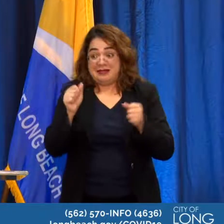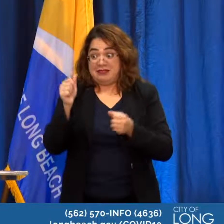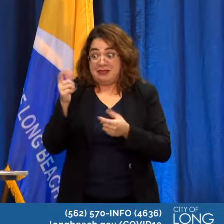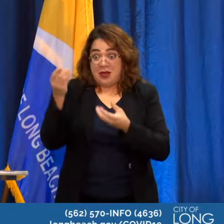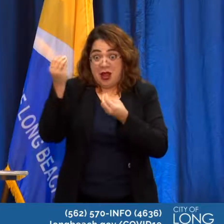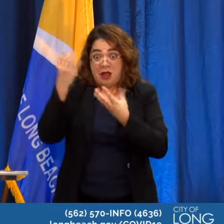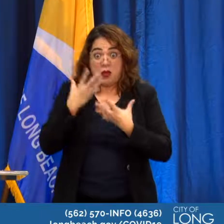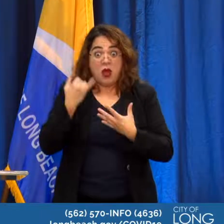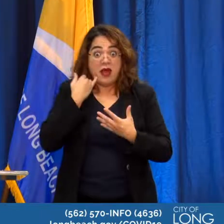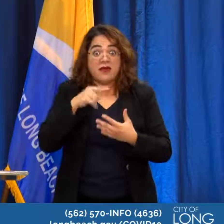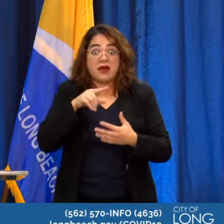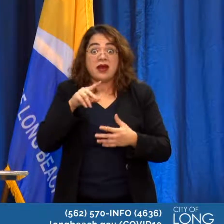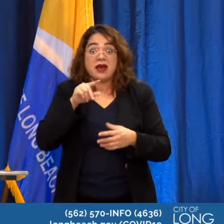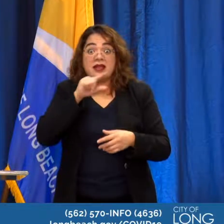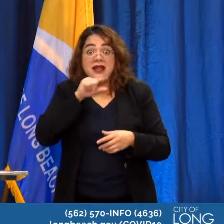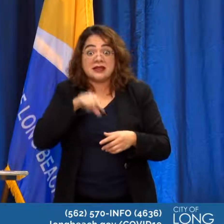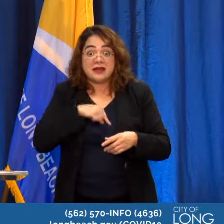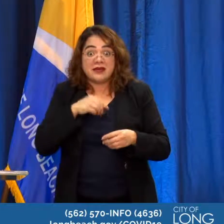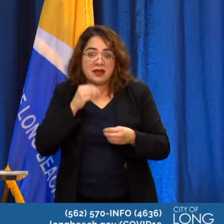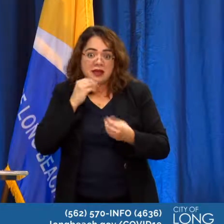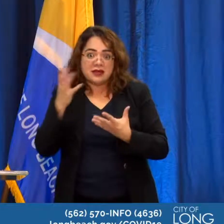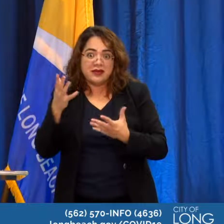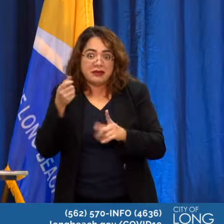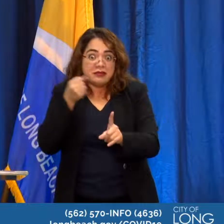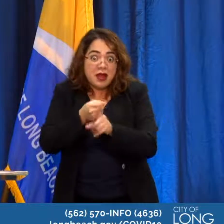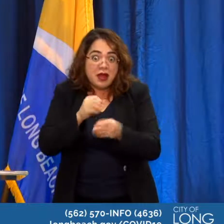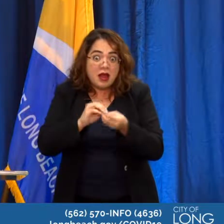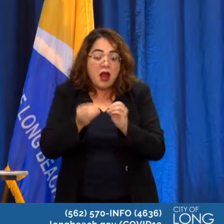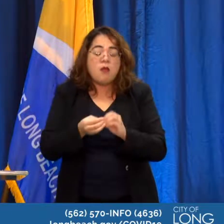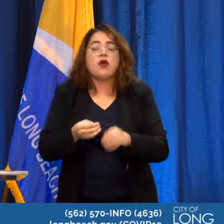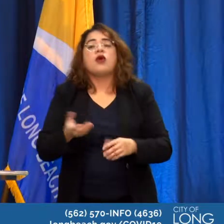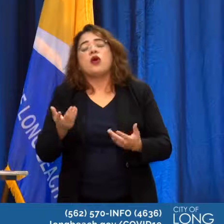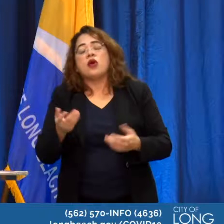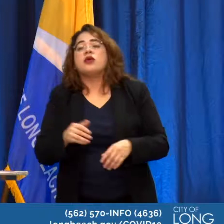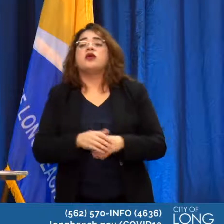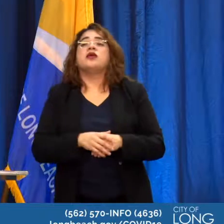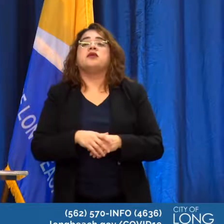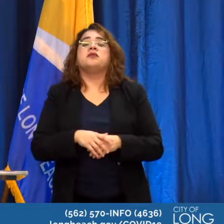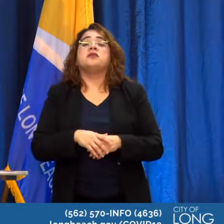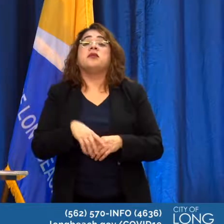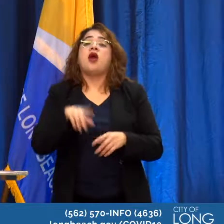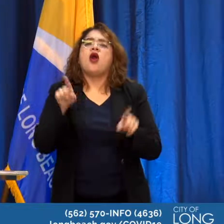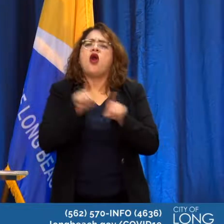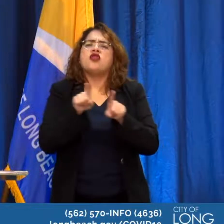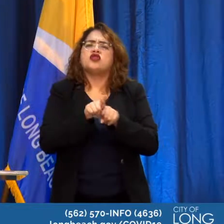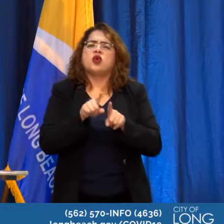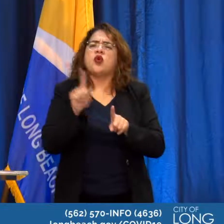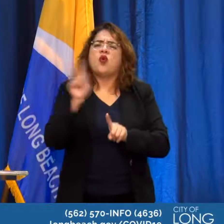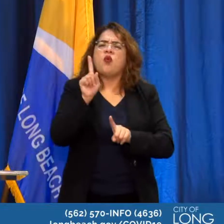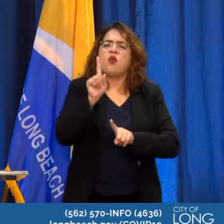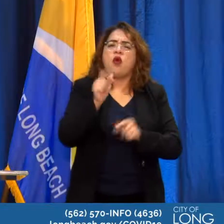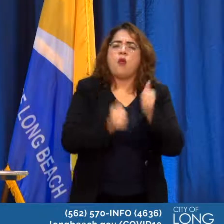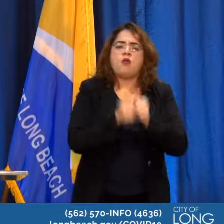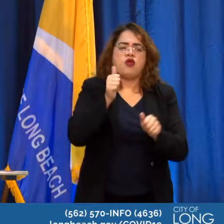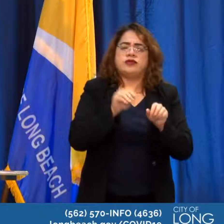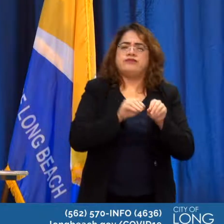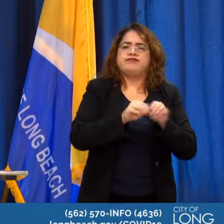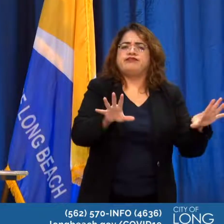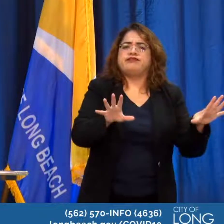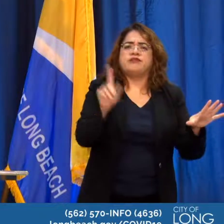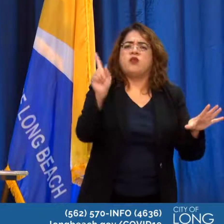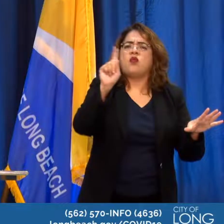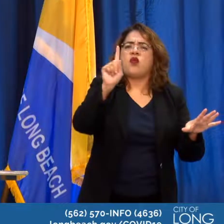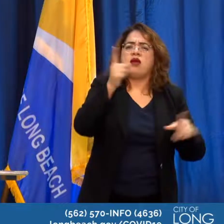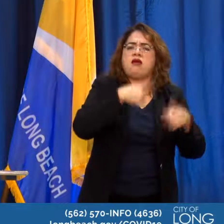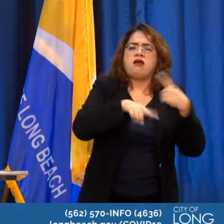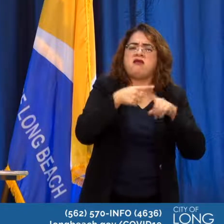So I guess the first part of my question is, do you have a sense of where the current surge is coming from? And then the second part is, do you know